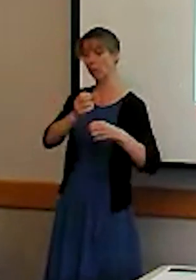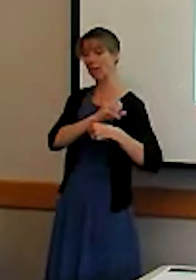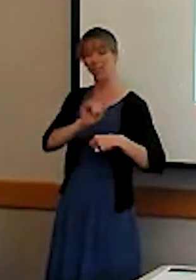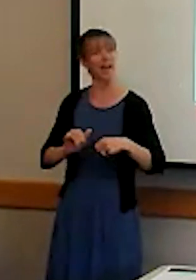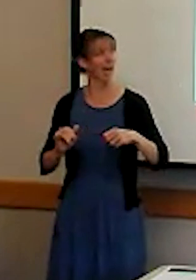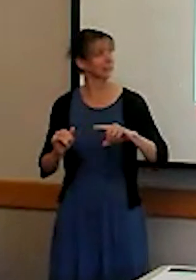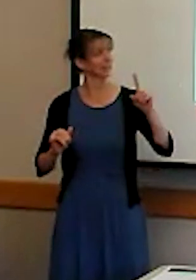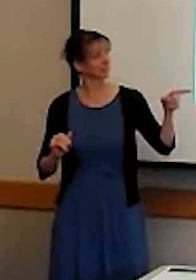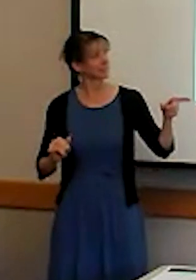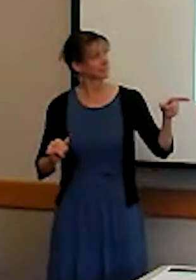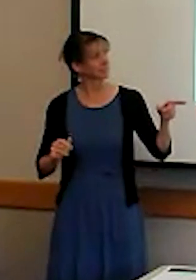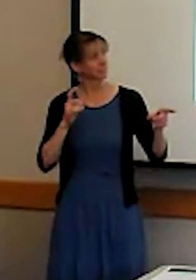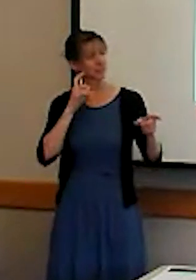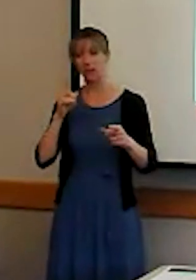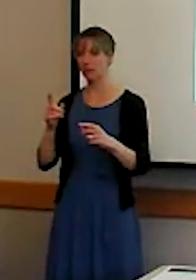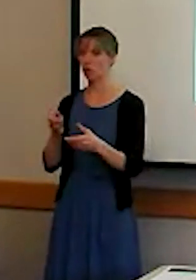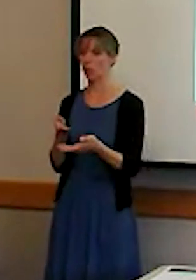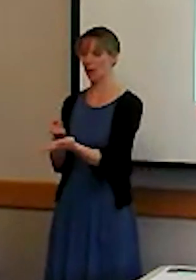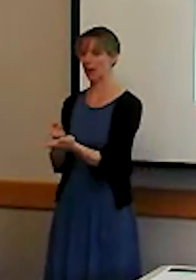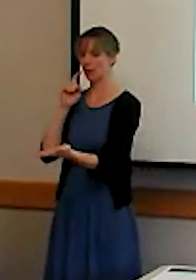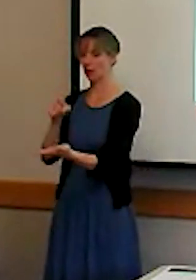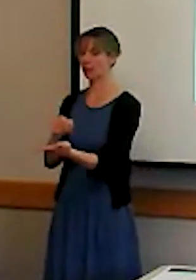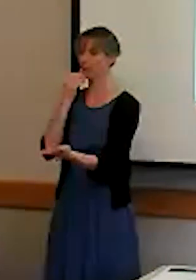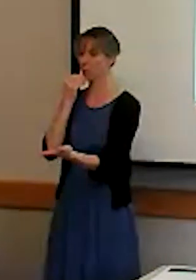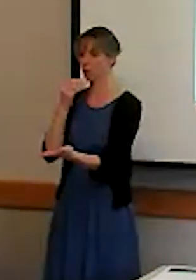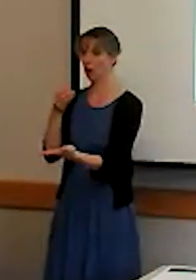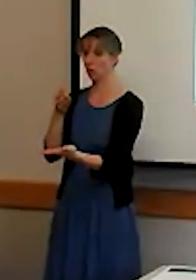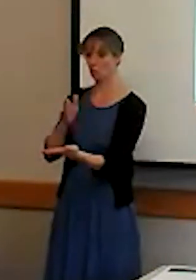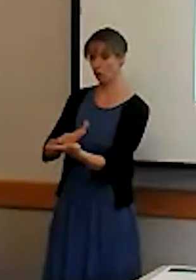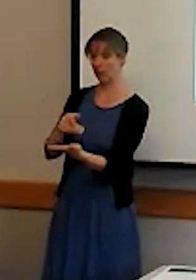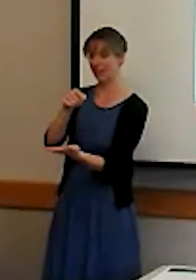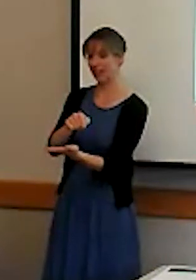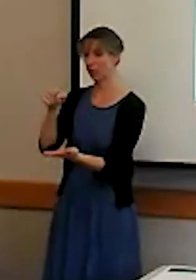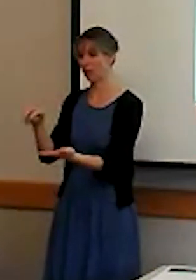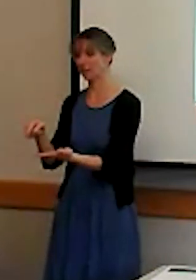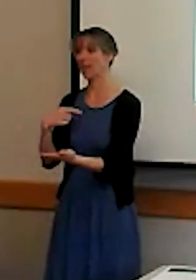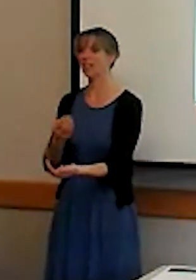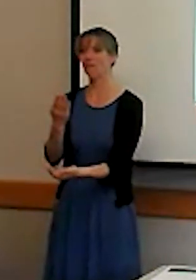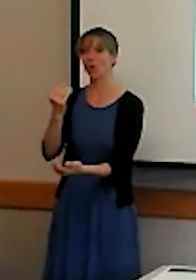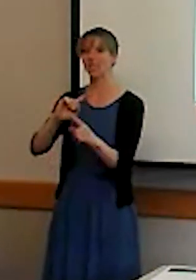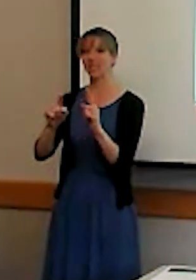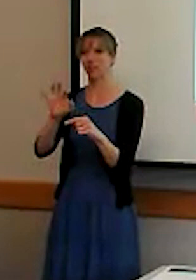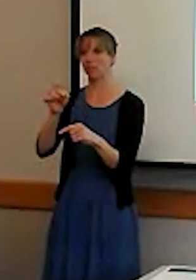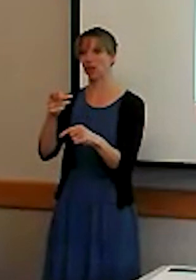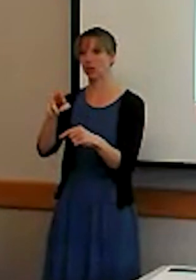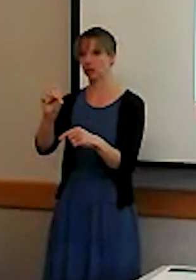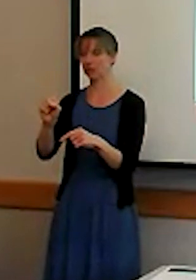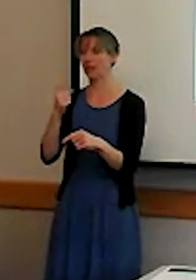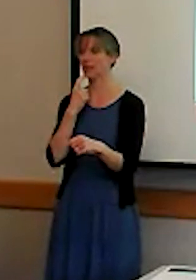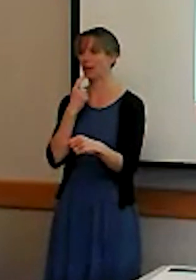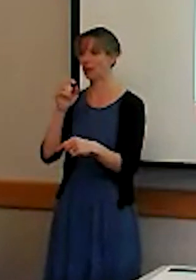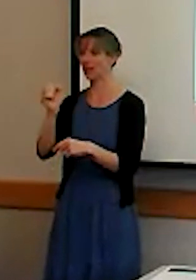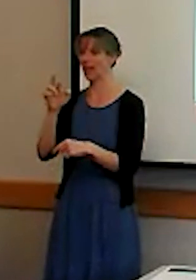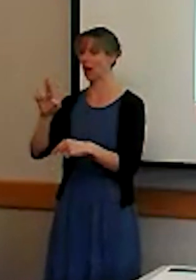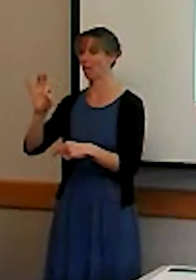it. But you can see it recognizes your food and it says, are you cooking this or this? It does 14 different functions. So you can say, I want to air